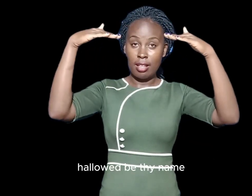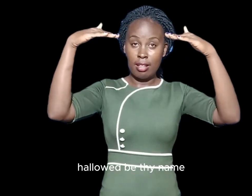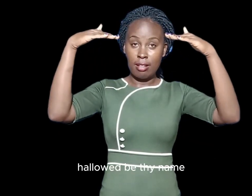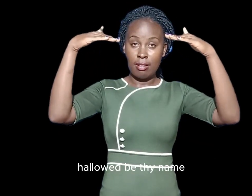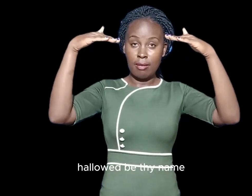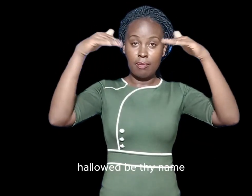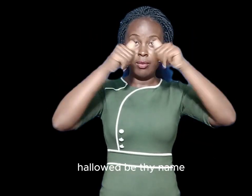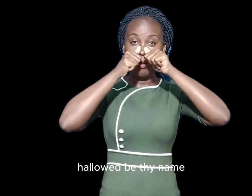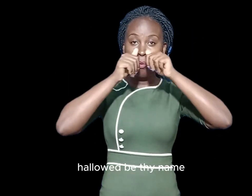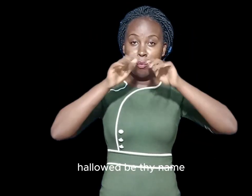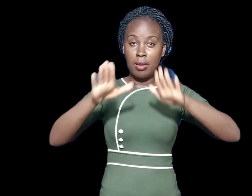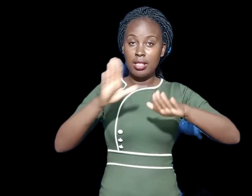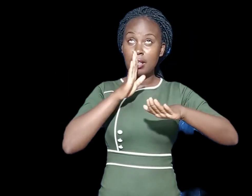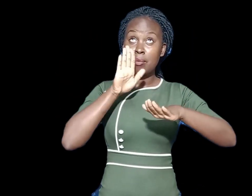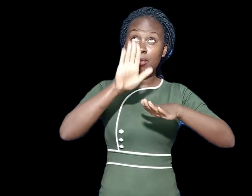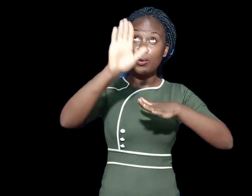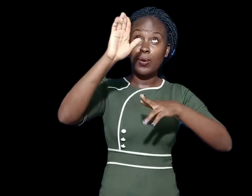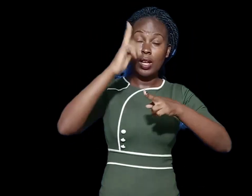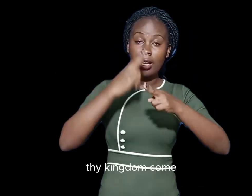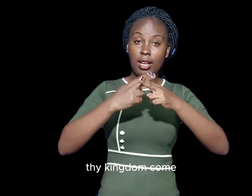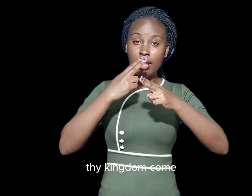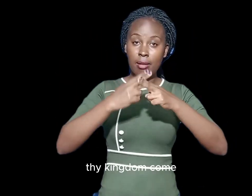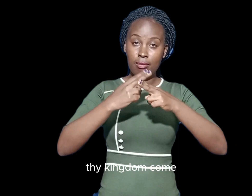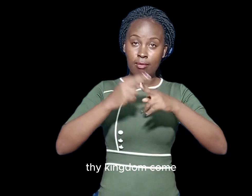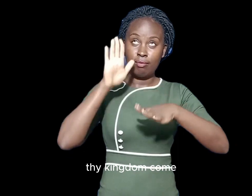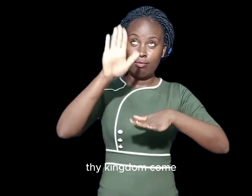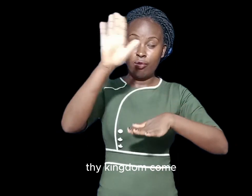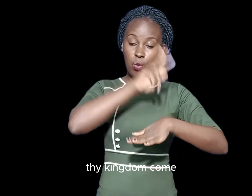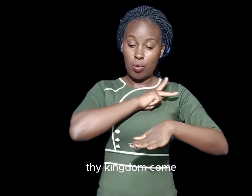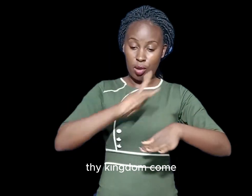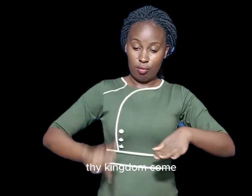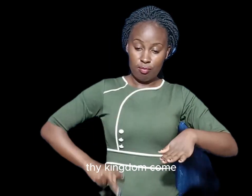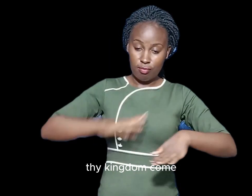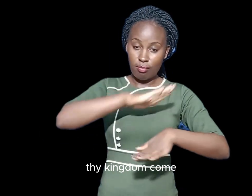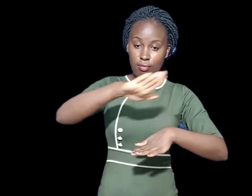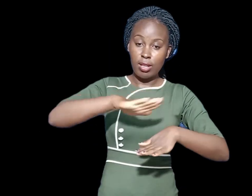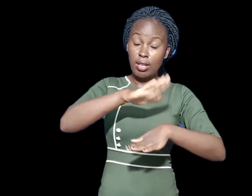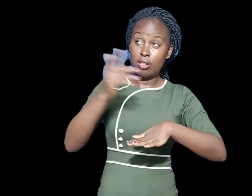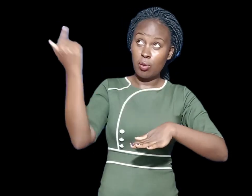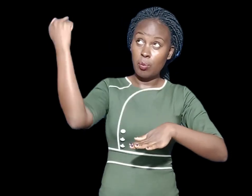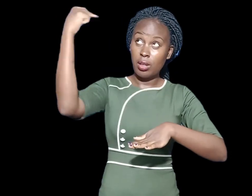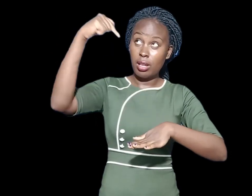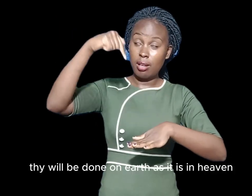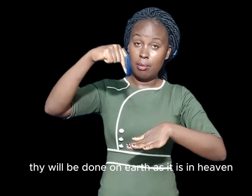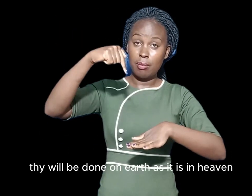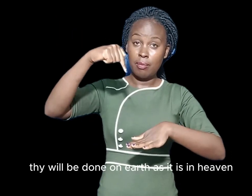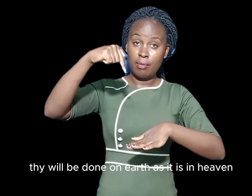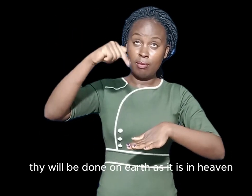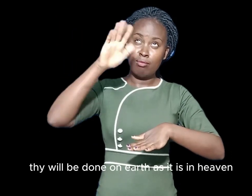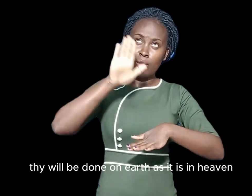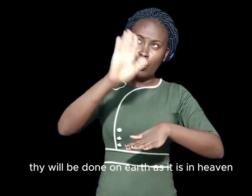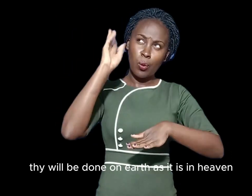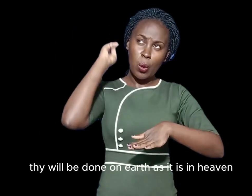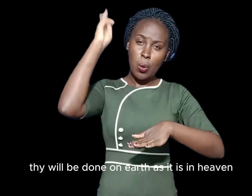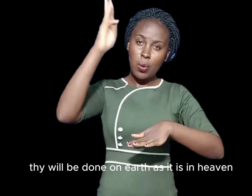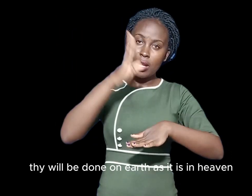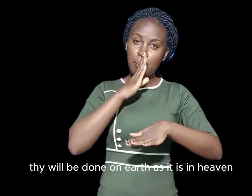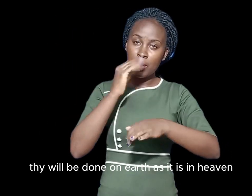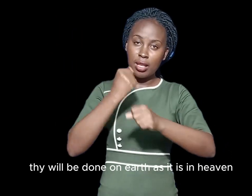be thy name thy kingdom come thy will be done on earth